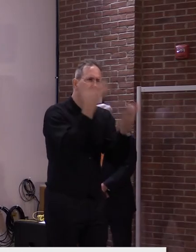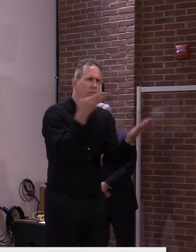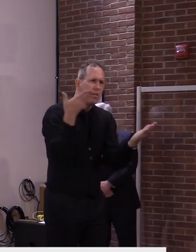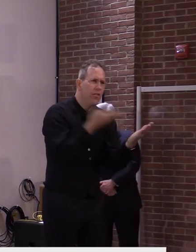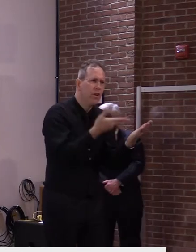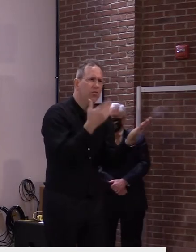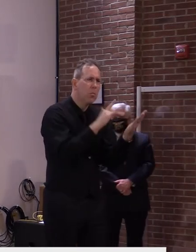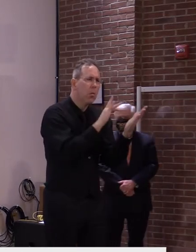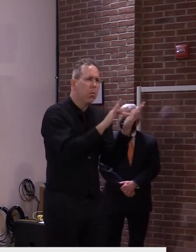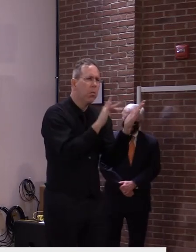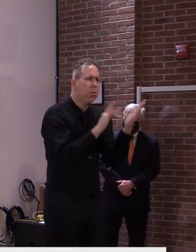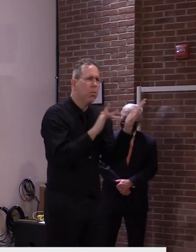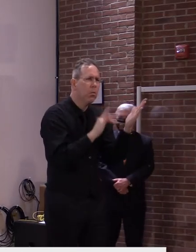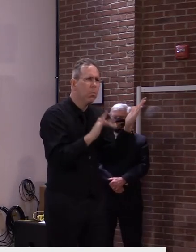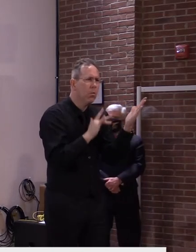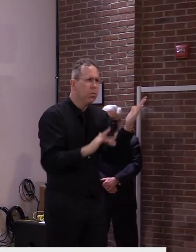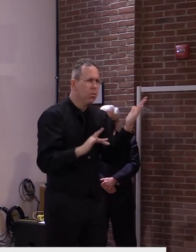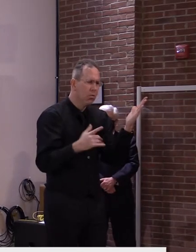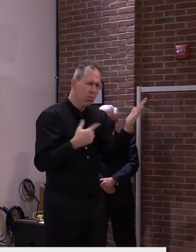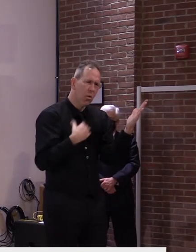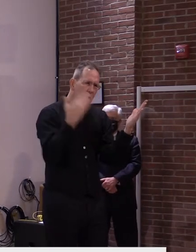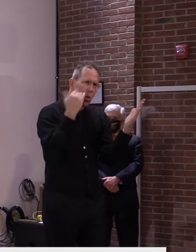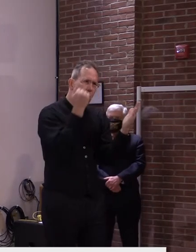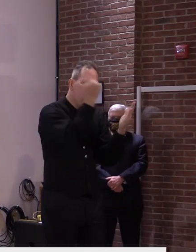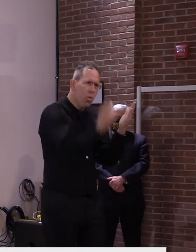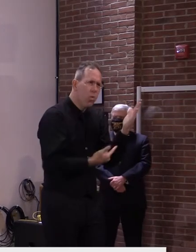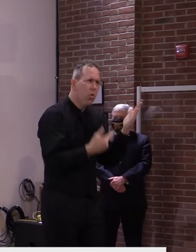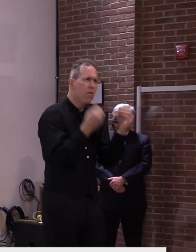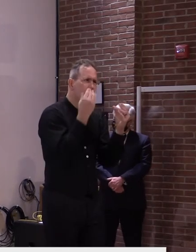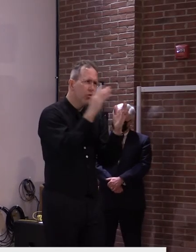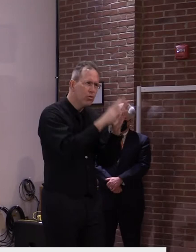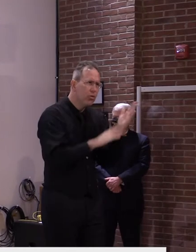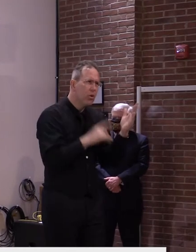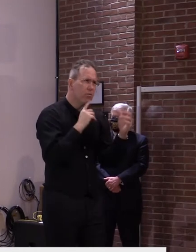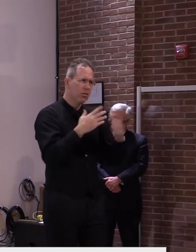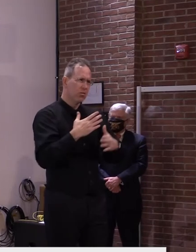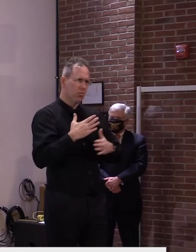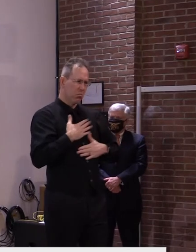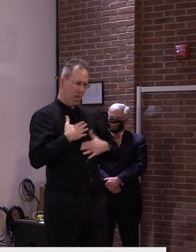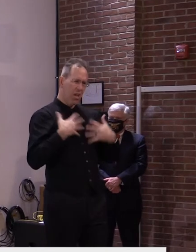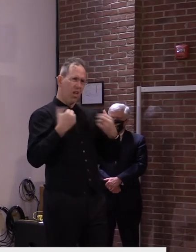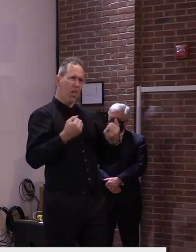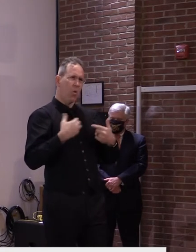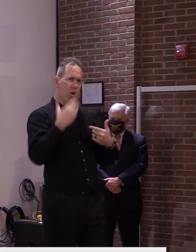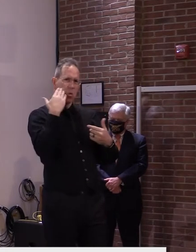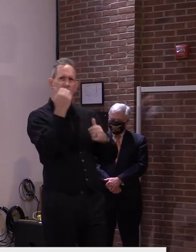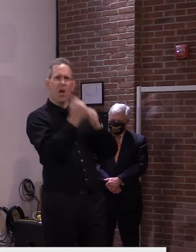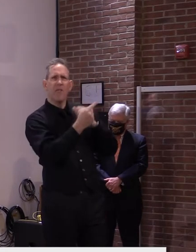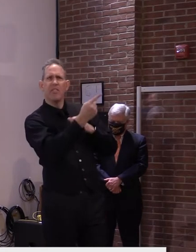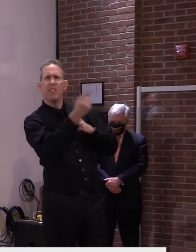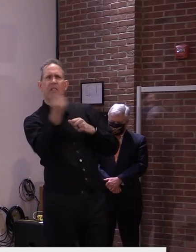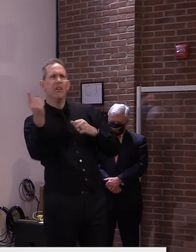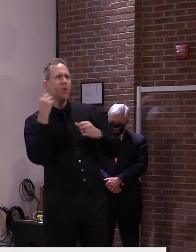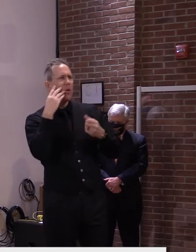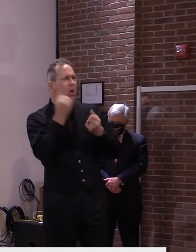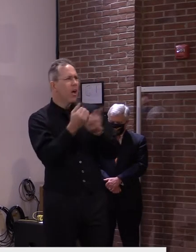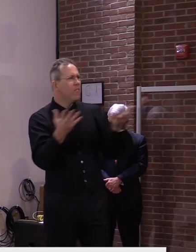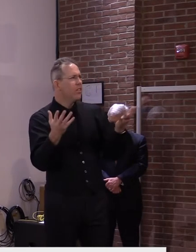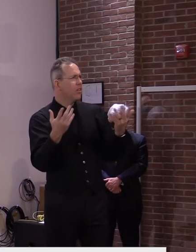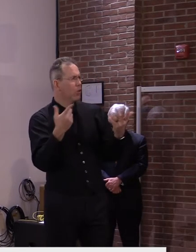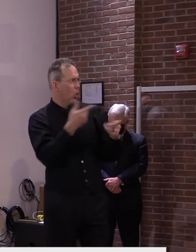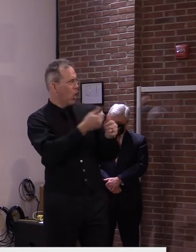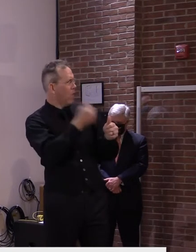can make well-reasoned decisions about their health, where to go, where not to go, and if the people, and